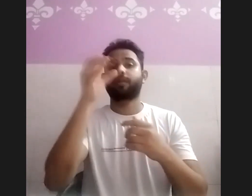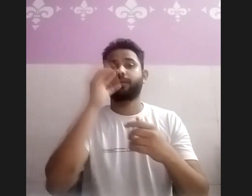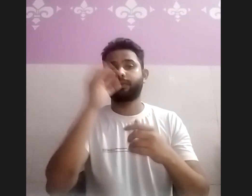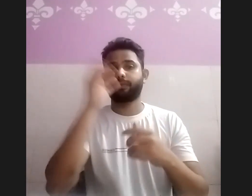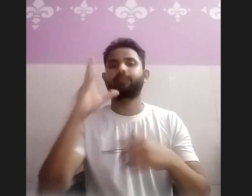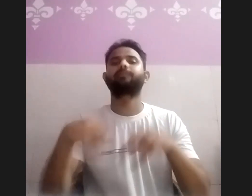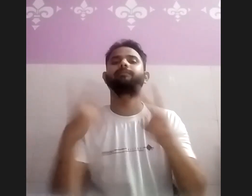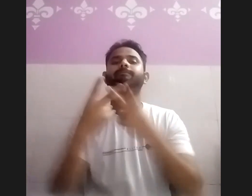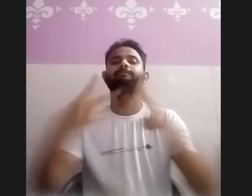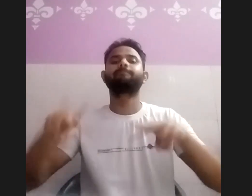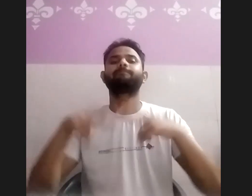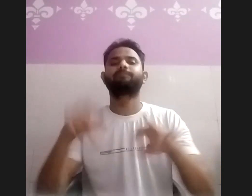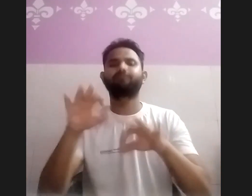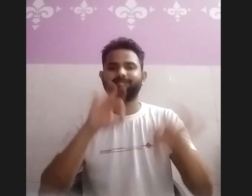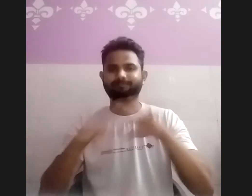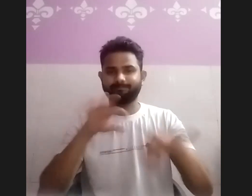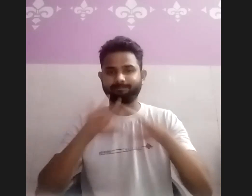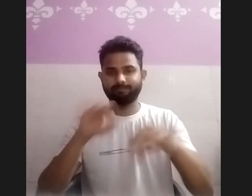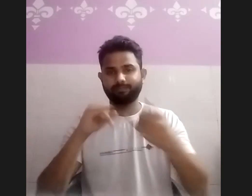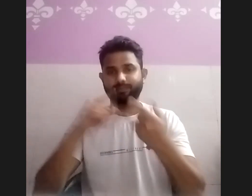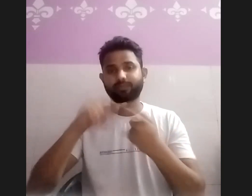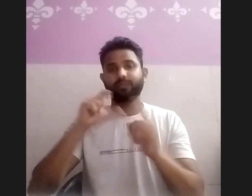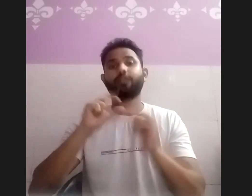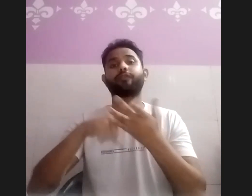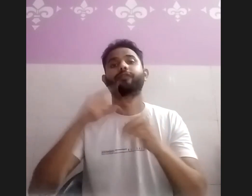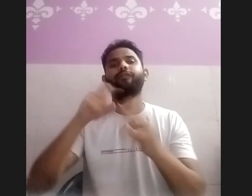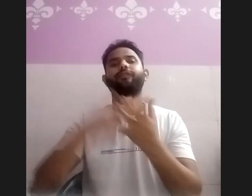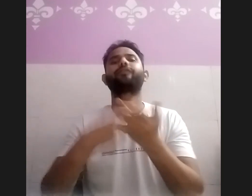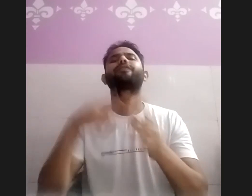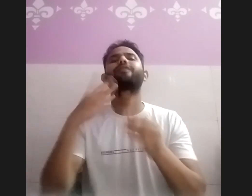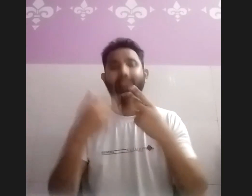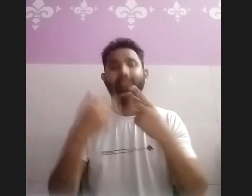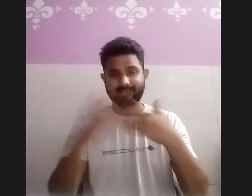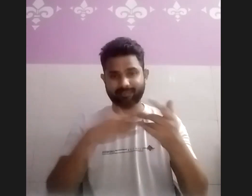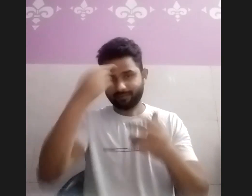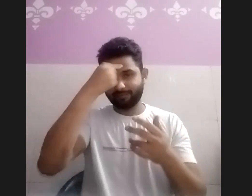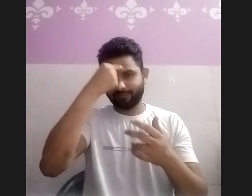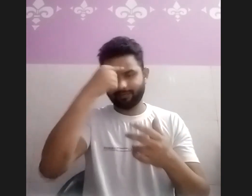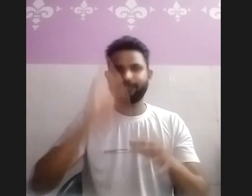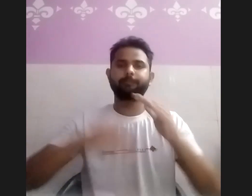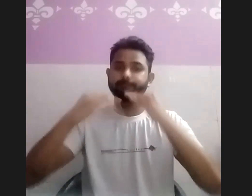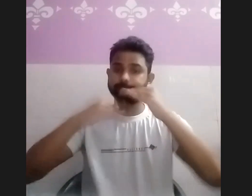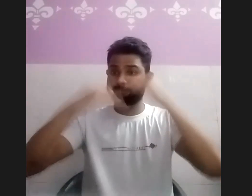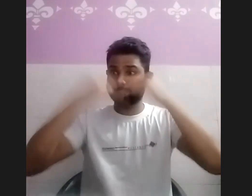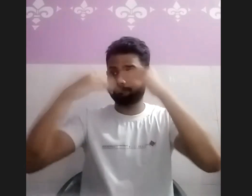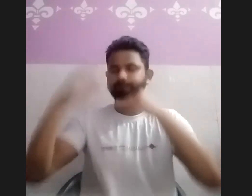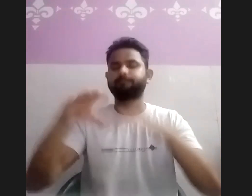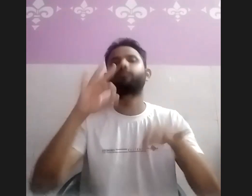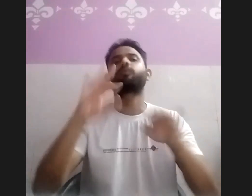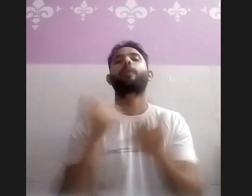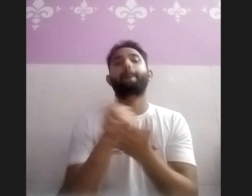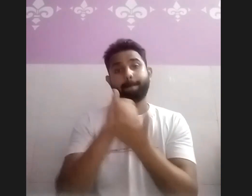from choosing the sector, subsector, and the issues where the standard sizes are really helpful